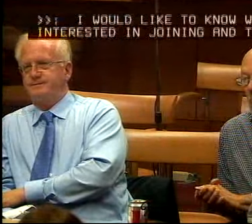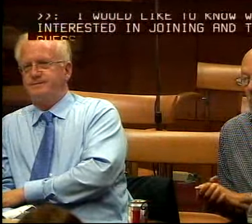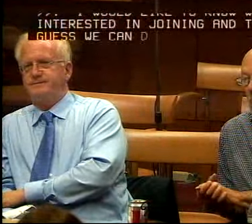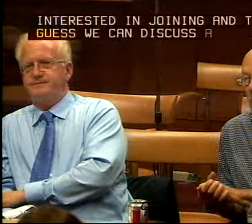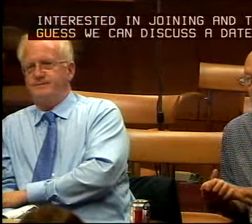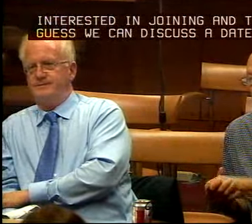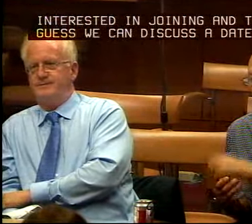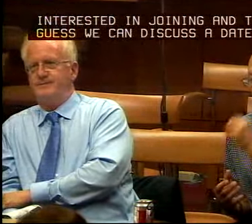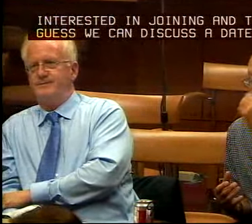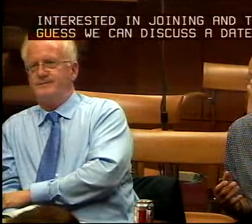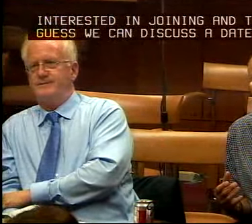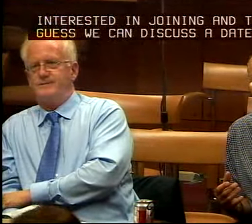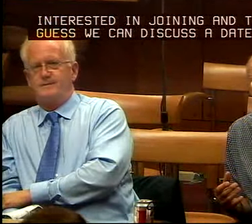I'll join. Sal.